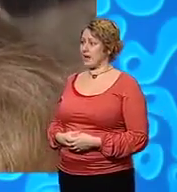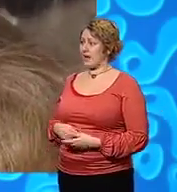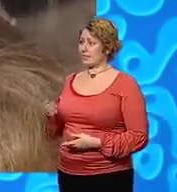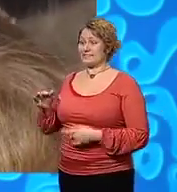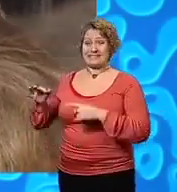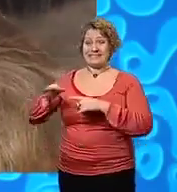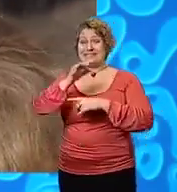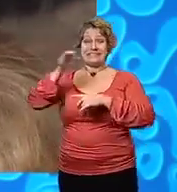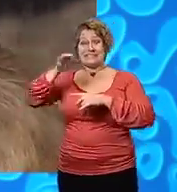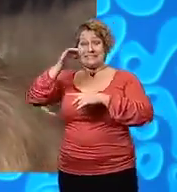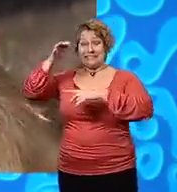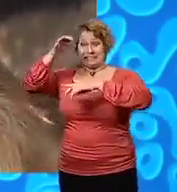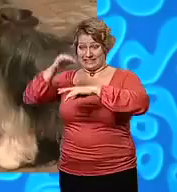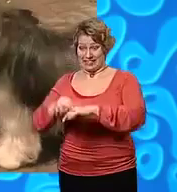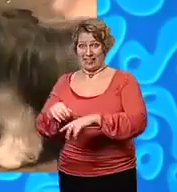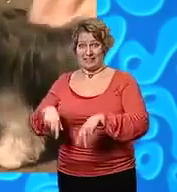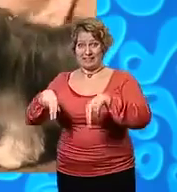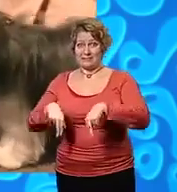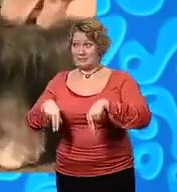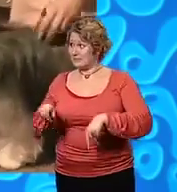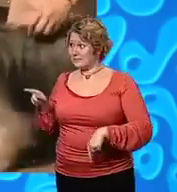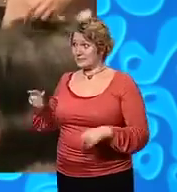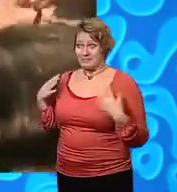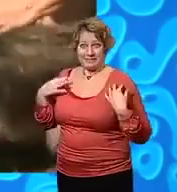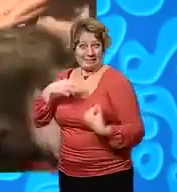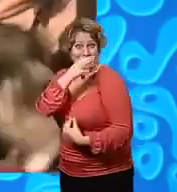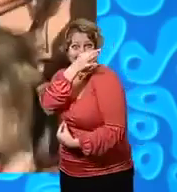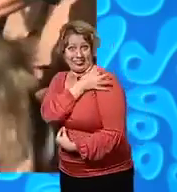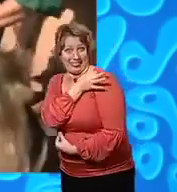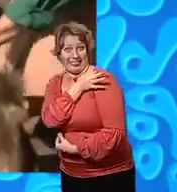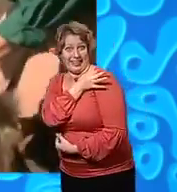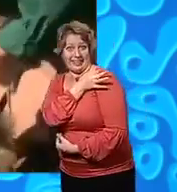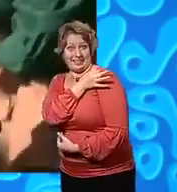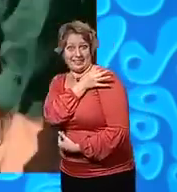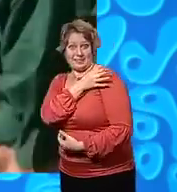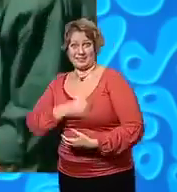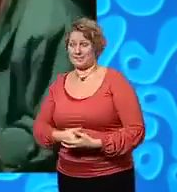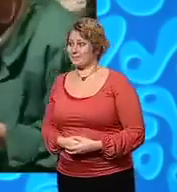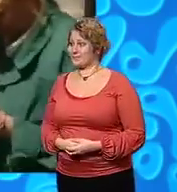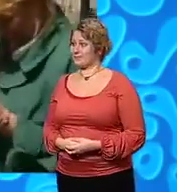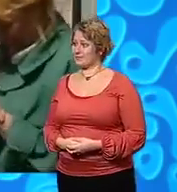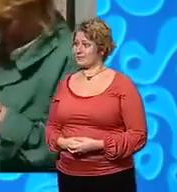Some of the dandelion seeds had landed on Pippin's coat.